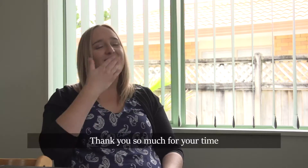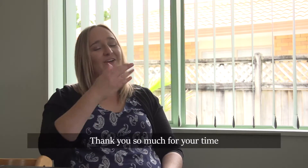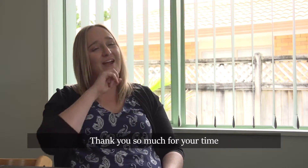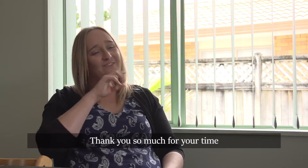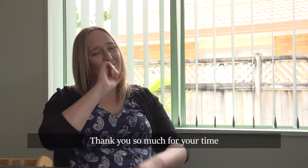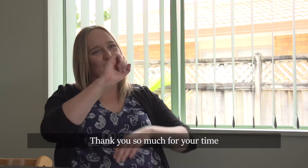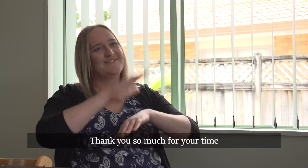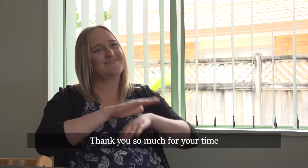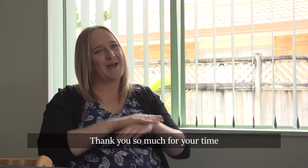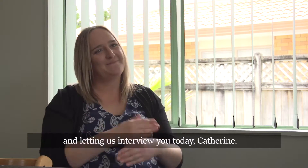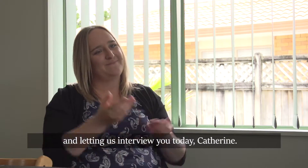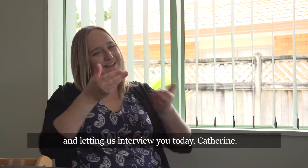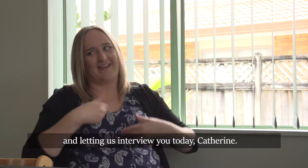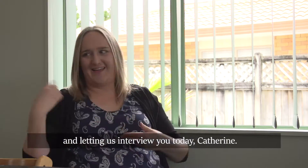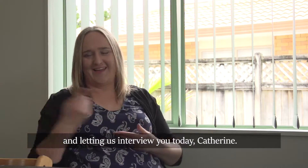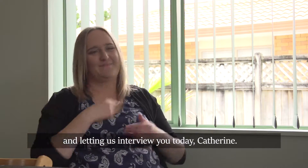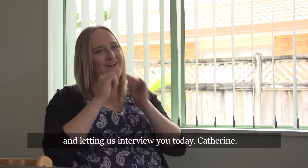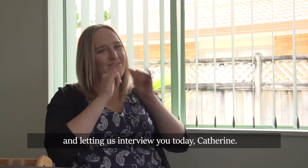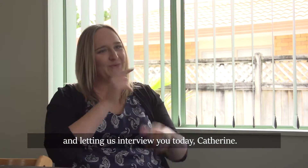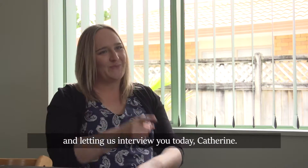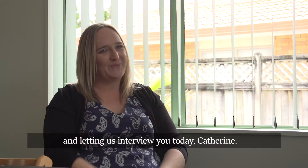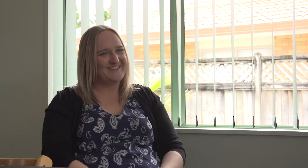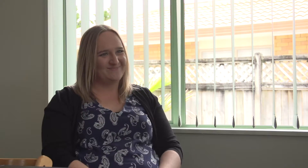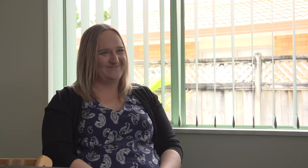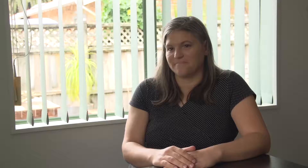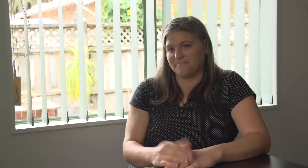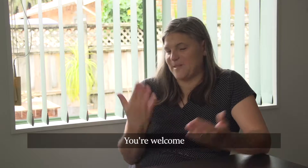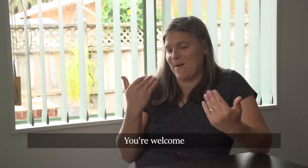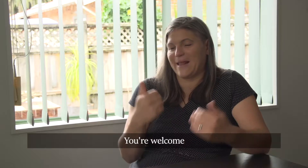Thank you so much for your time and letting us interview you today, Catherine. You're welcome.